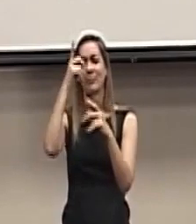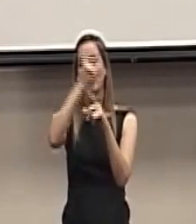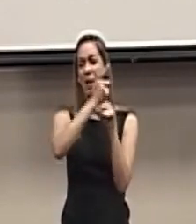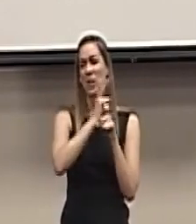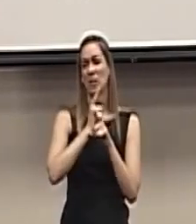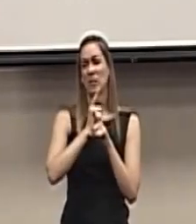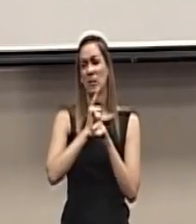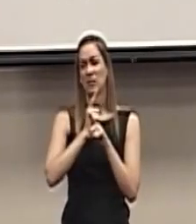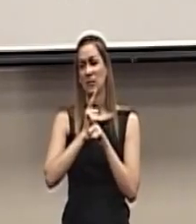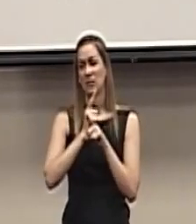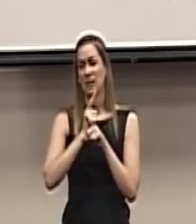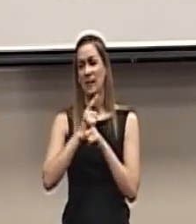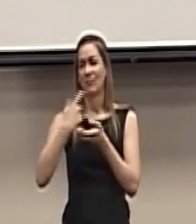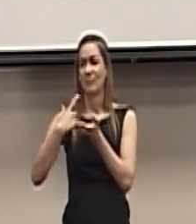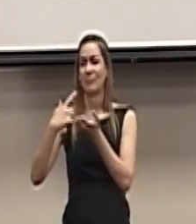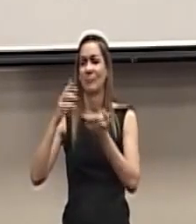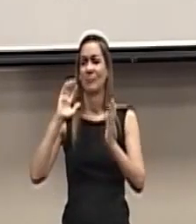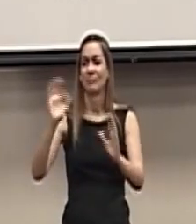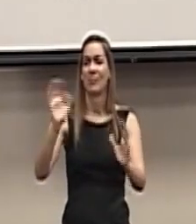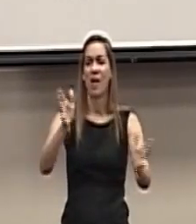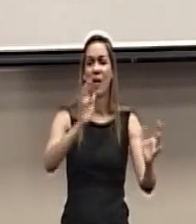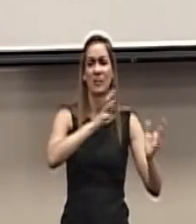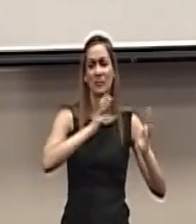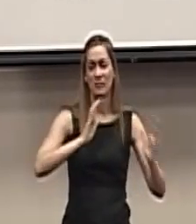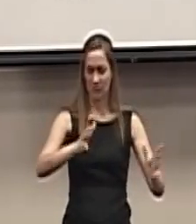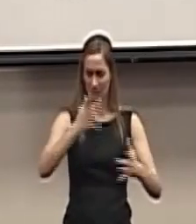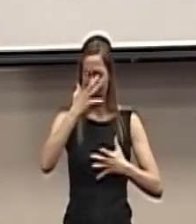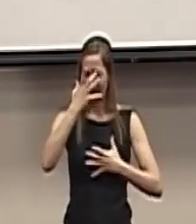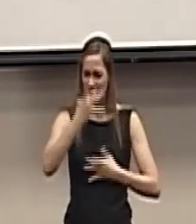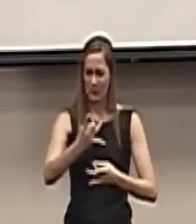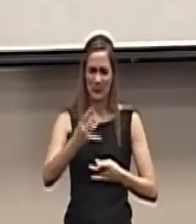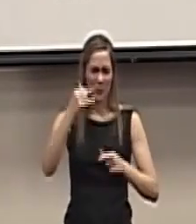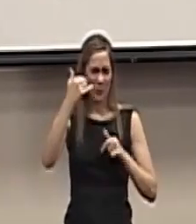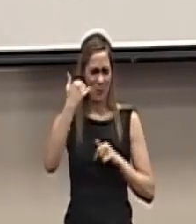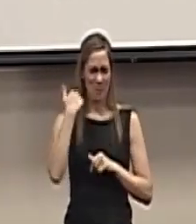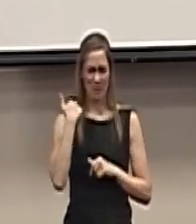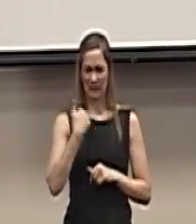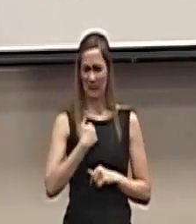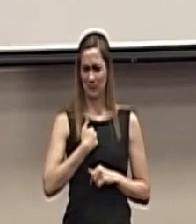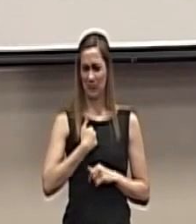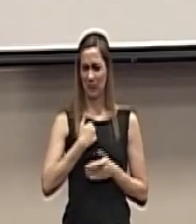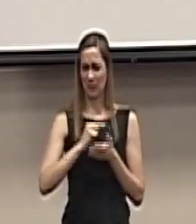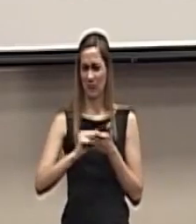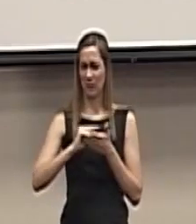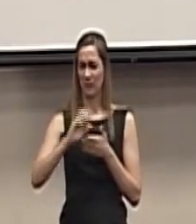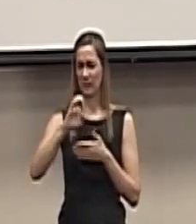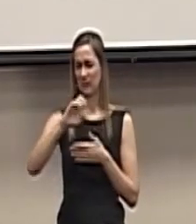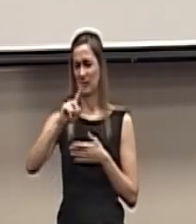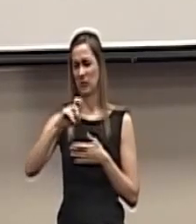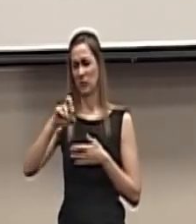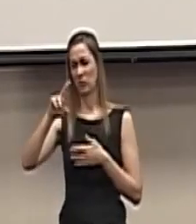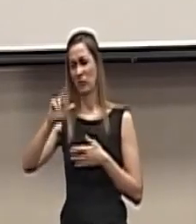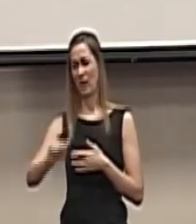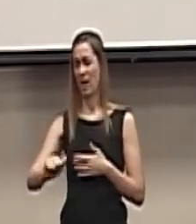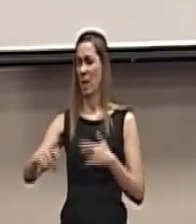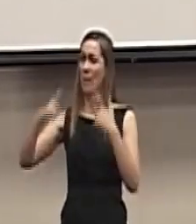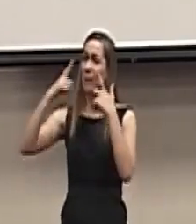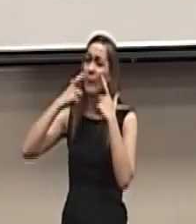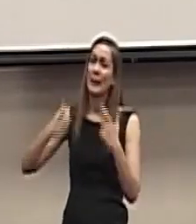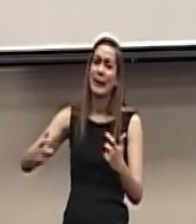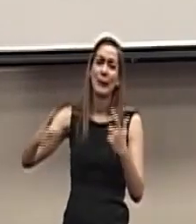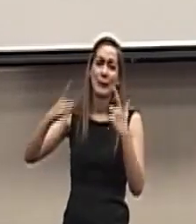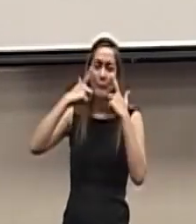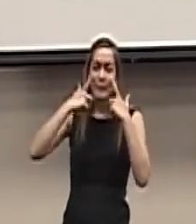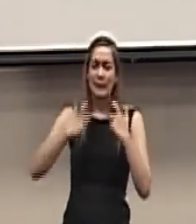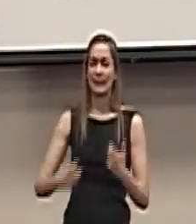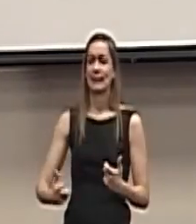the brothers talked with him. That's so interesting. It kind of reminds me of that passage in Ezra. There was such great weeping, and there was such